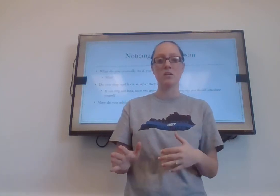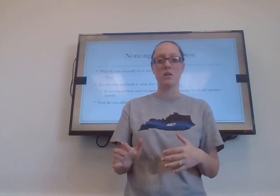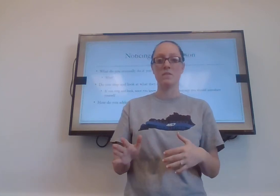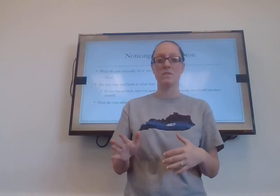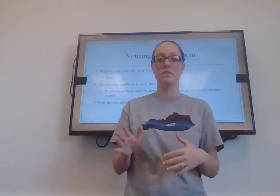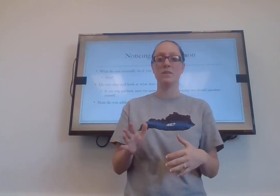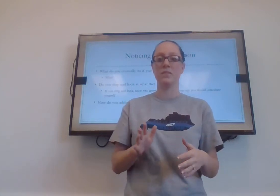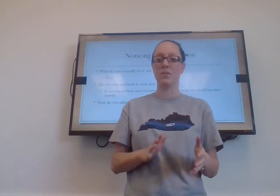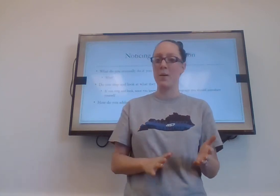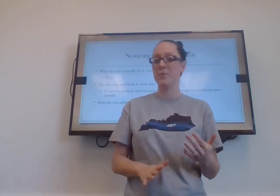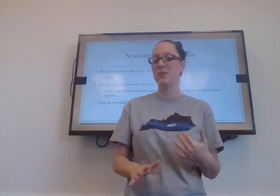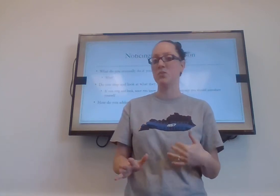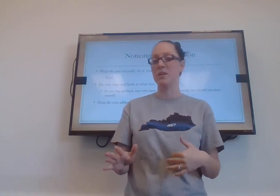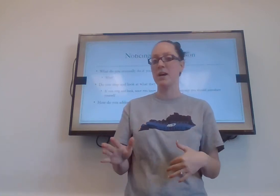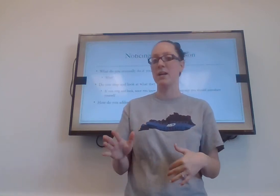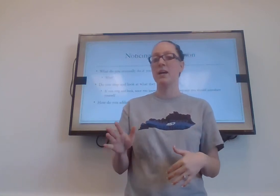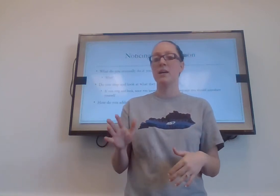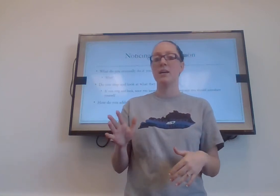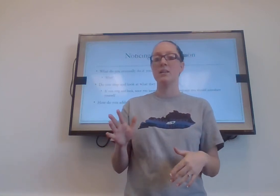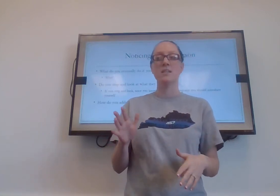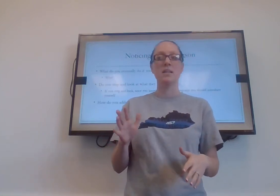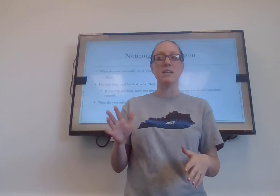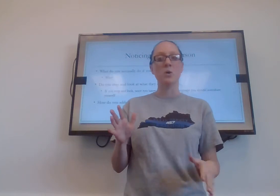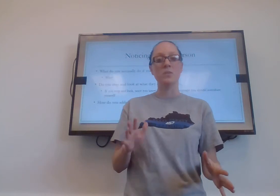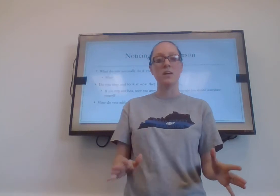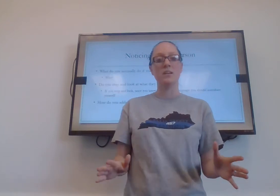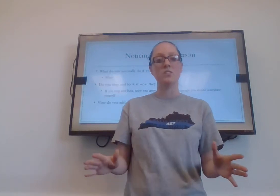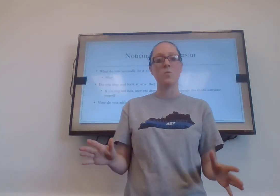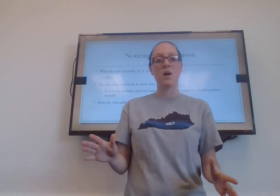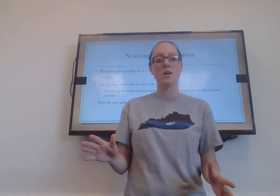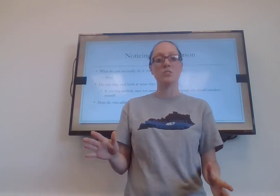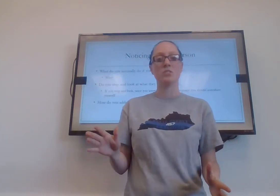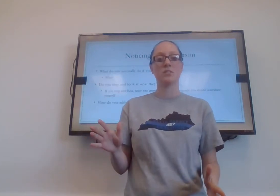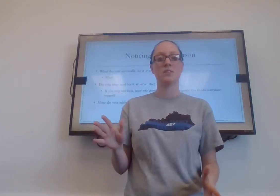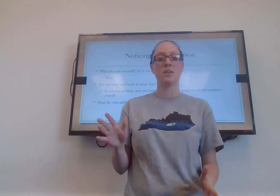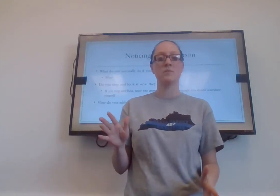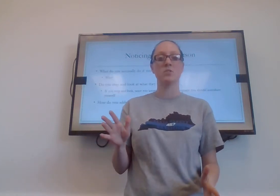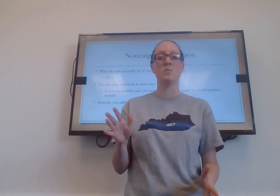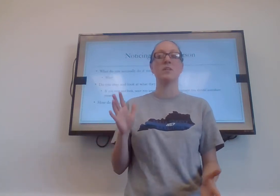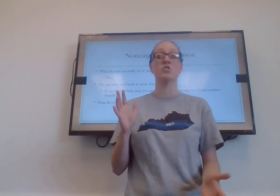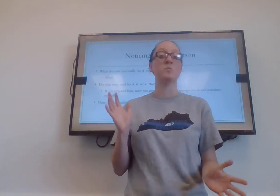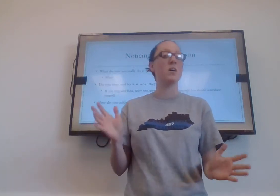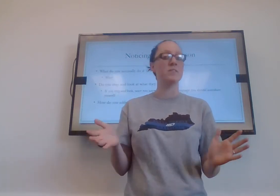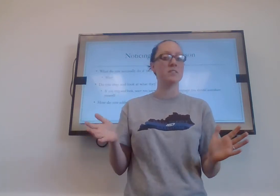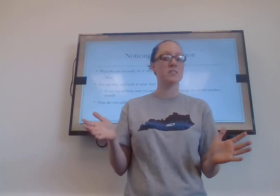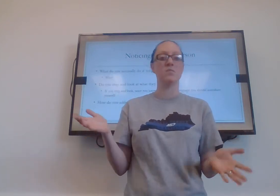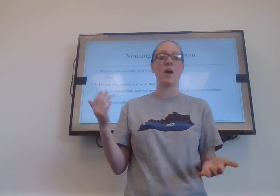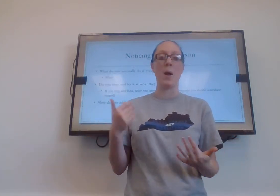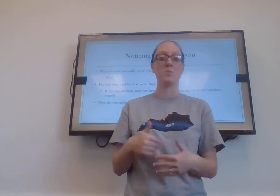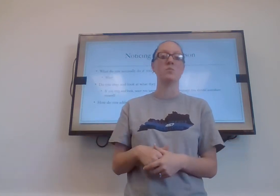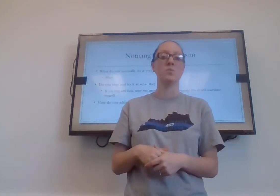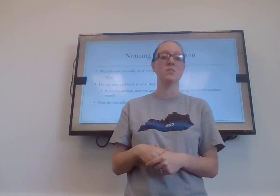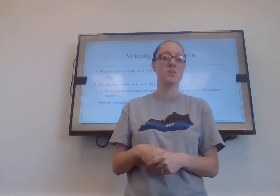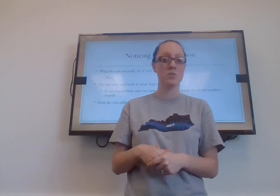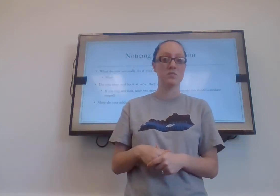yourself if you happen to do that. It's not a terrible thing to watch. Don't make it super obvious if you happen to want to know what they're